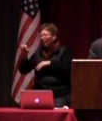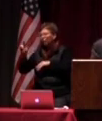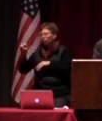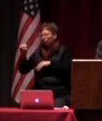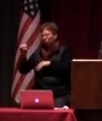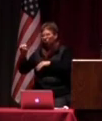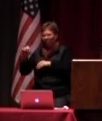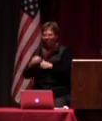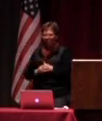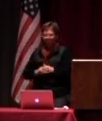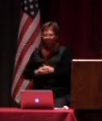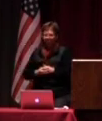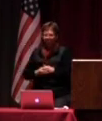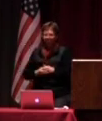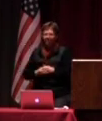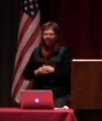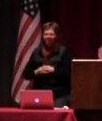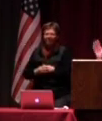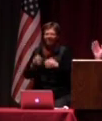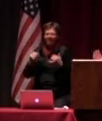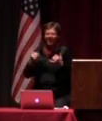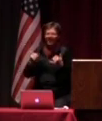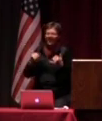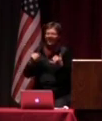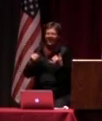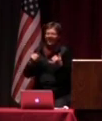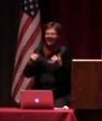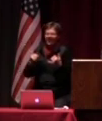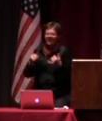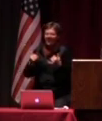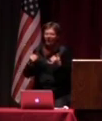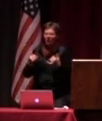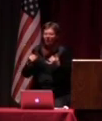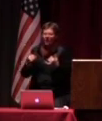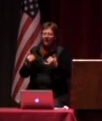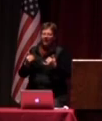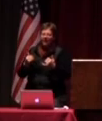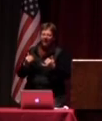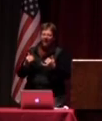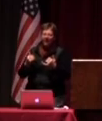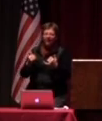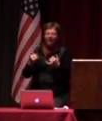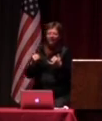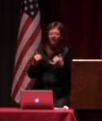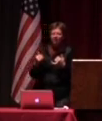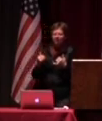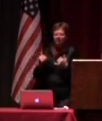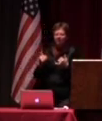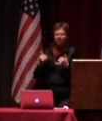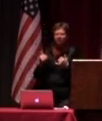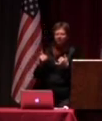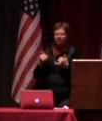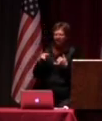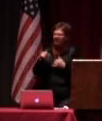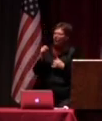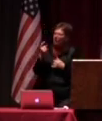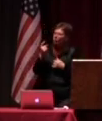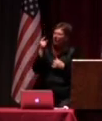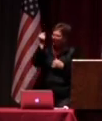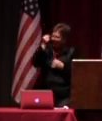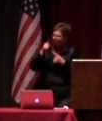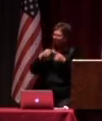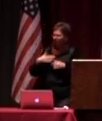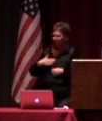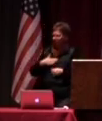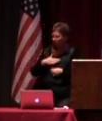France." Now, the great man theory of history is not, to put it mildly, much accepted by historians today. Without